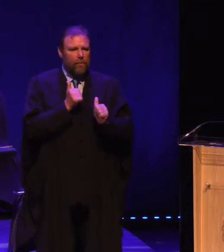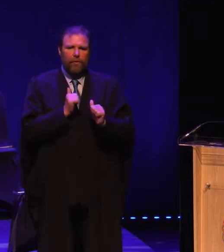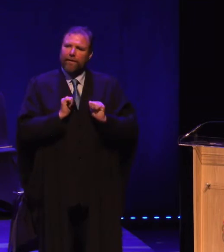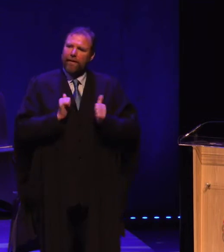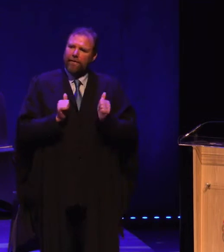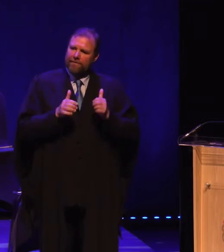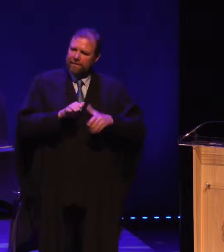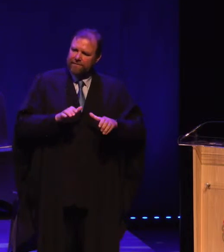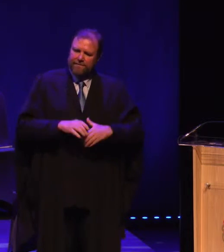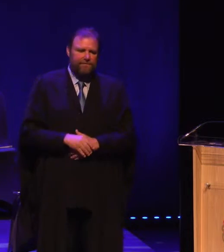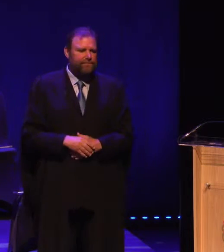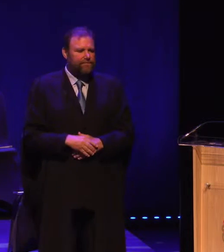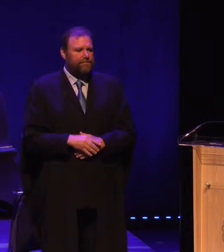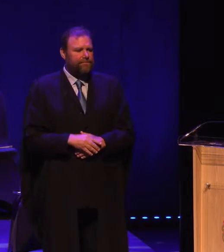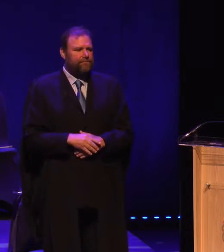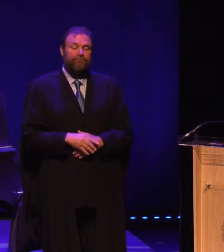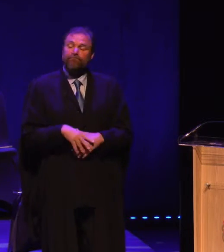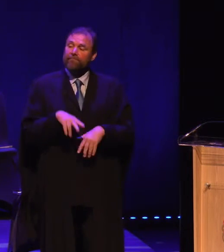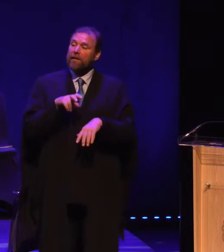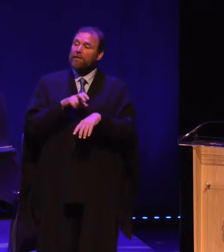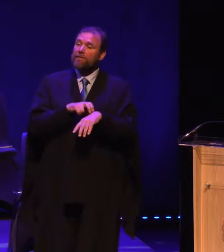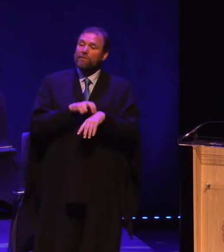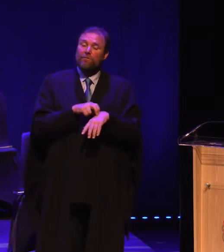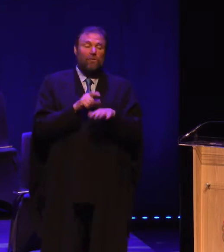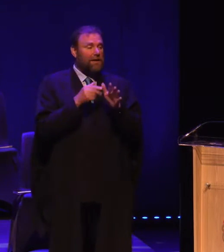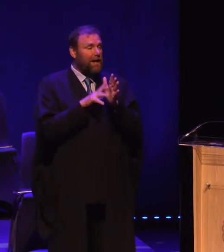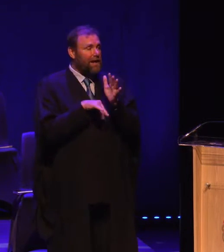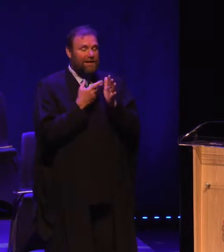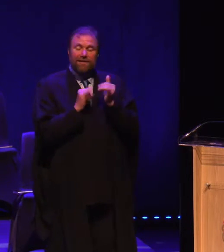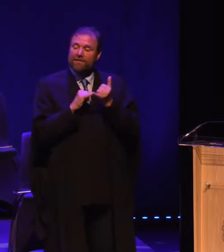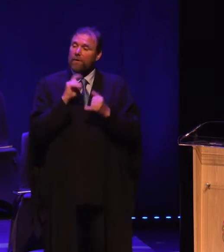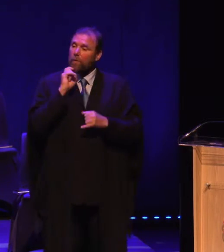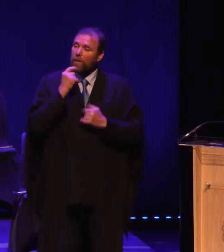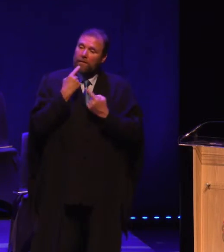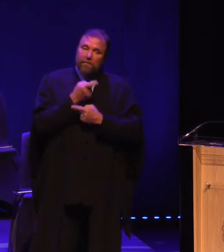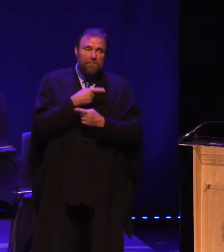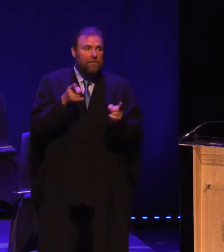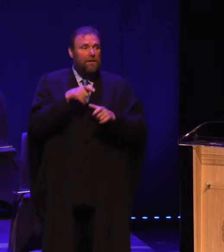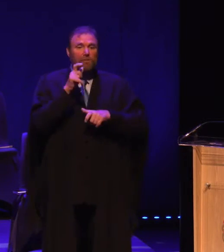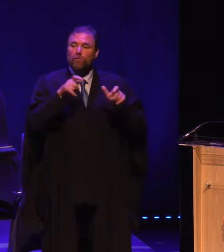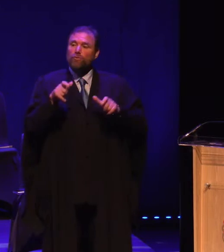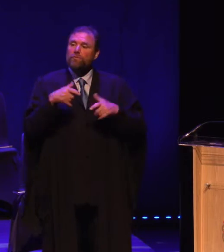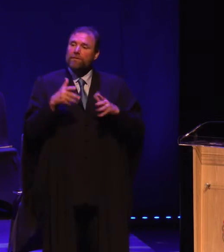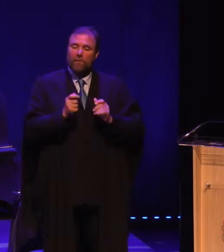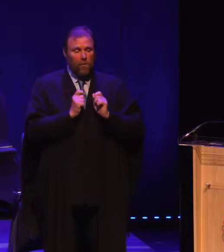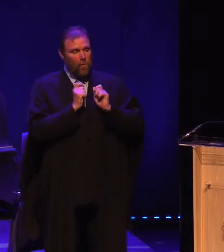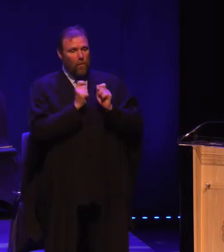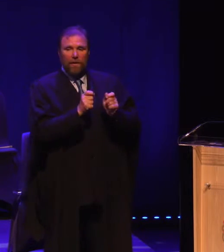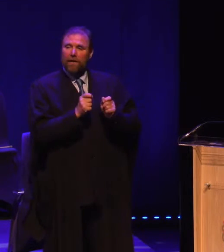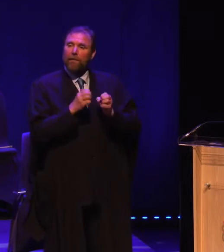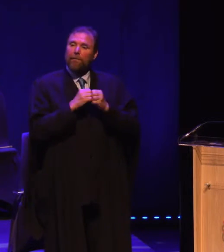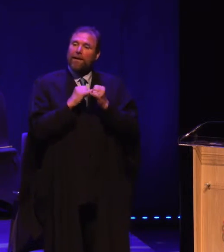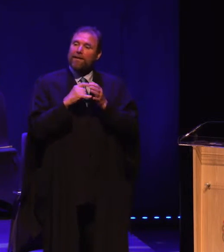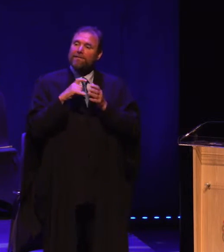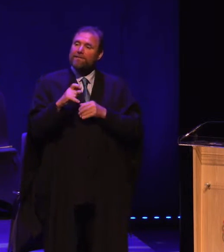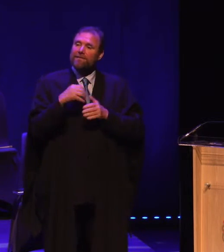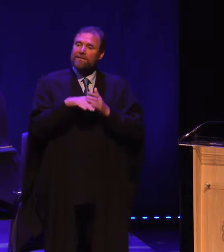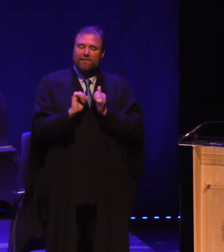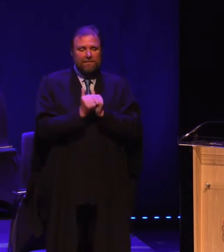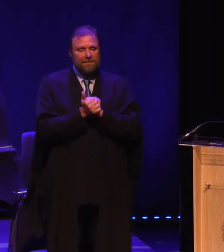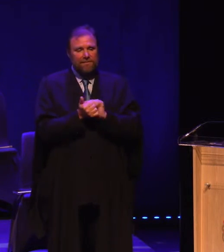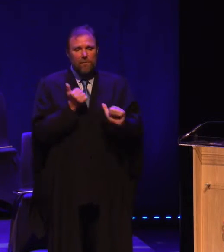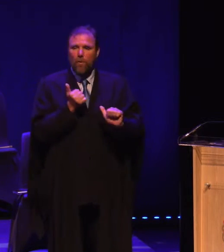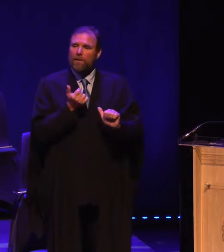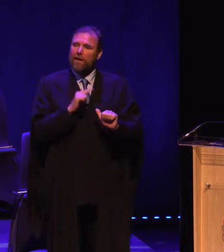Sciences. Dr. John Fernandes will announce the students who have been awarded Bachelor of Science in Sport